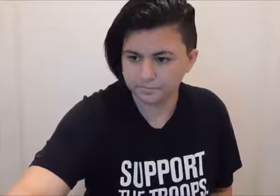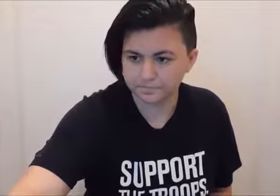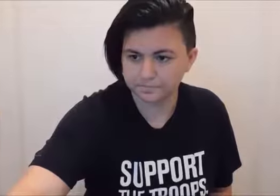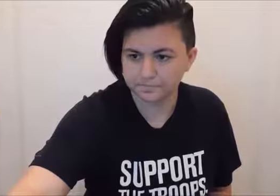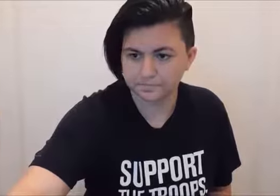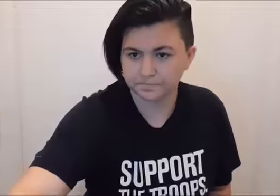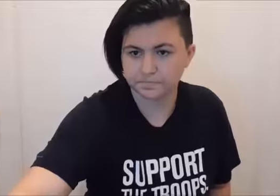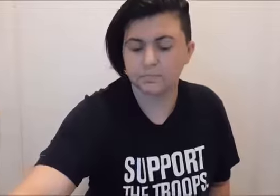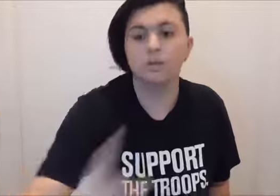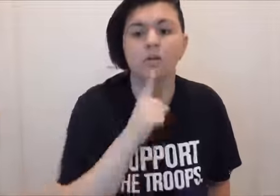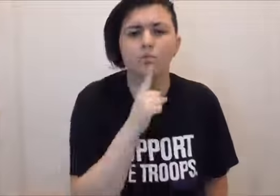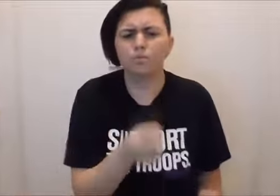really,